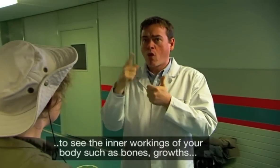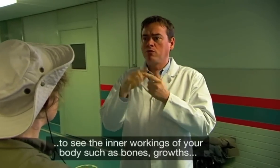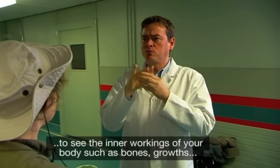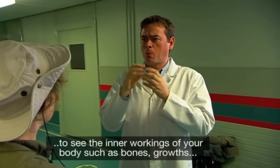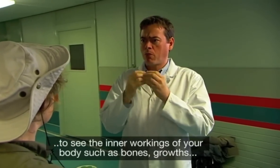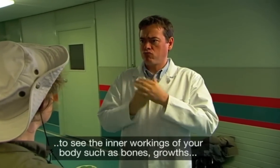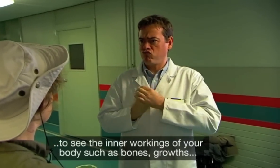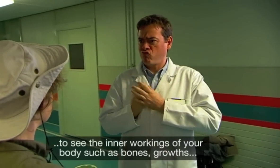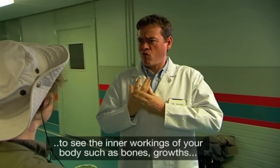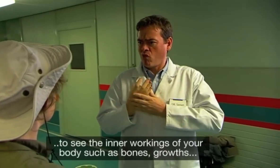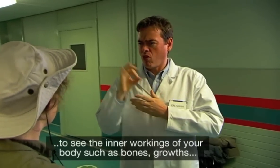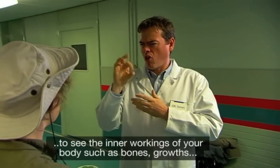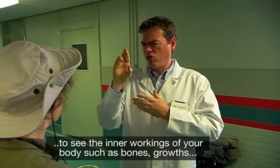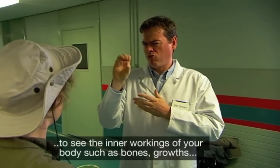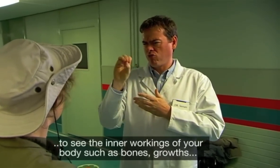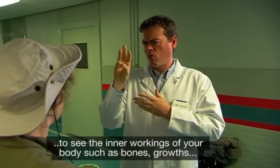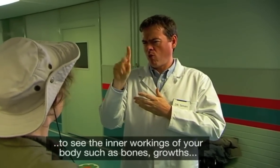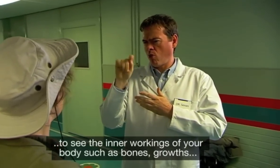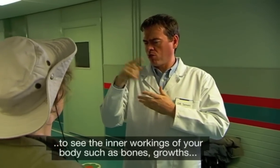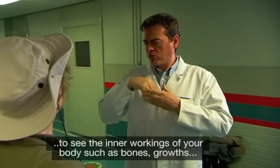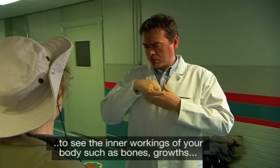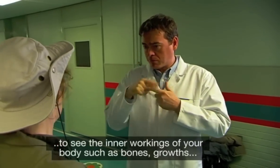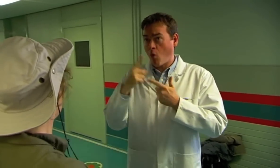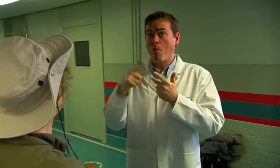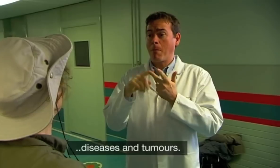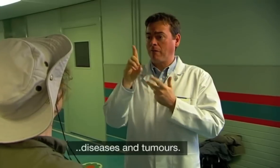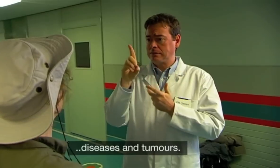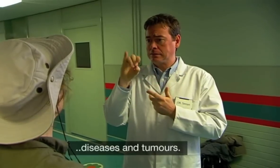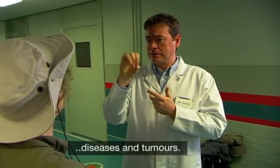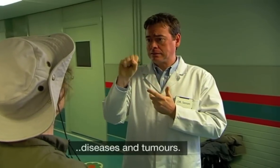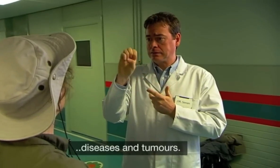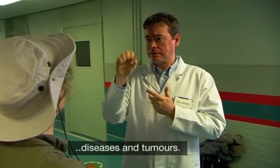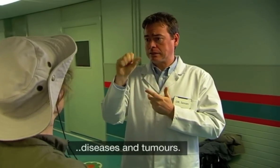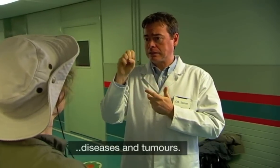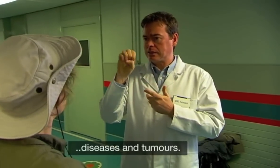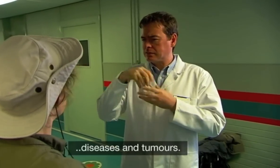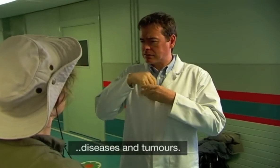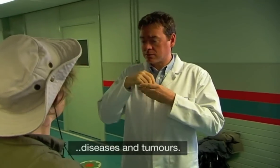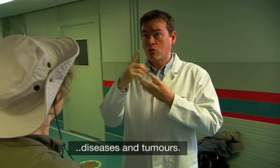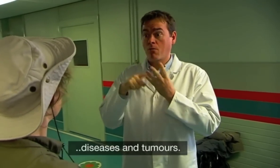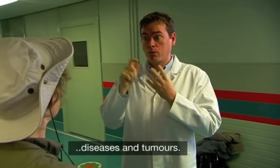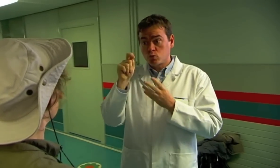your body, such as bones, growths, diseases, and tumors.